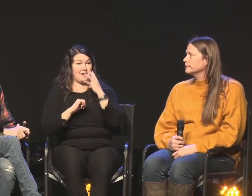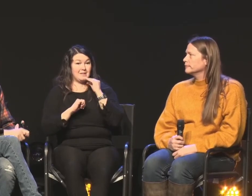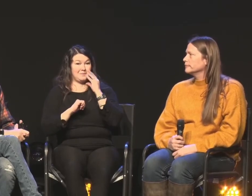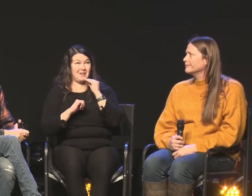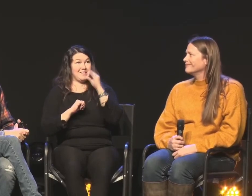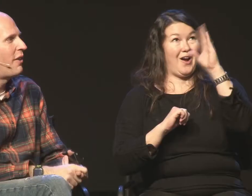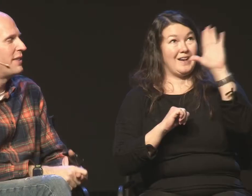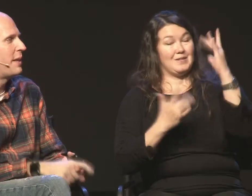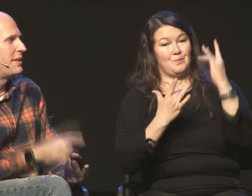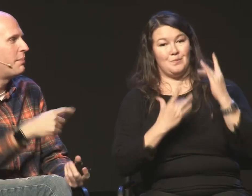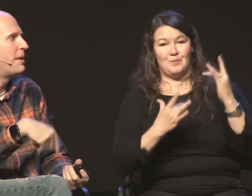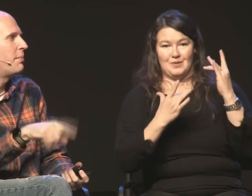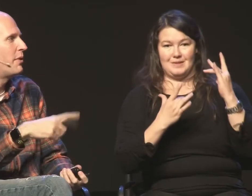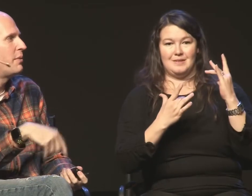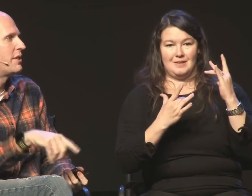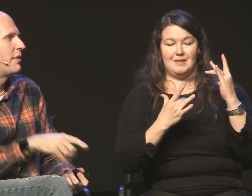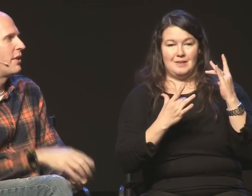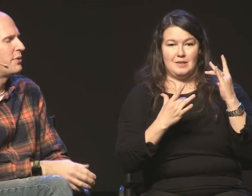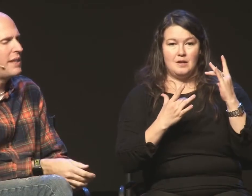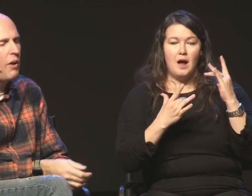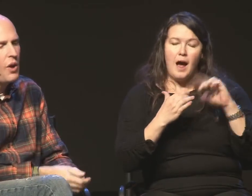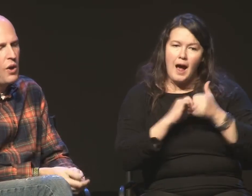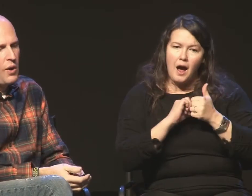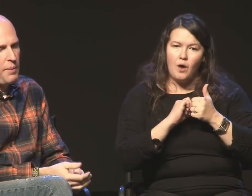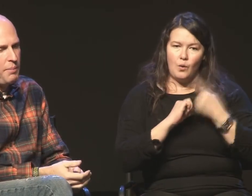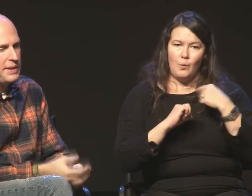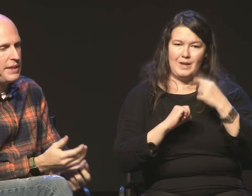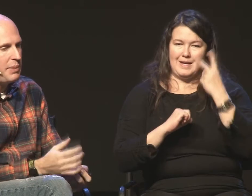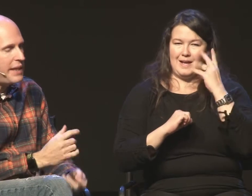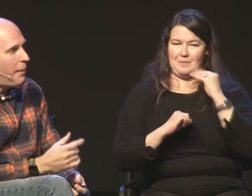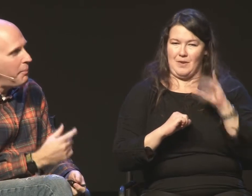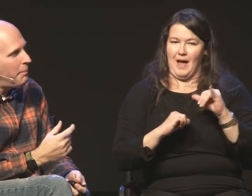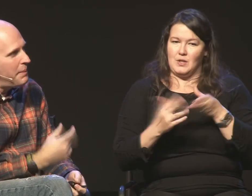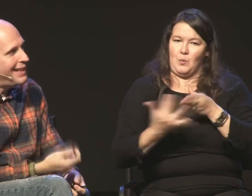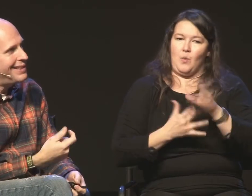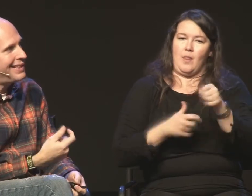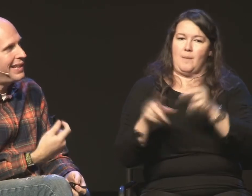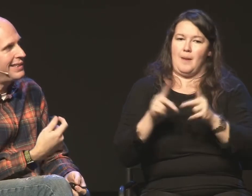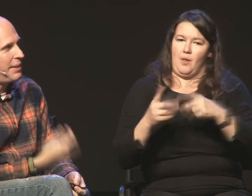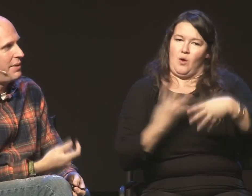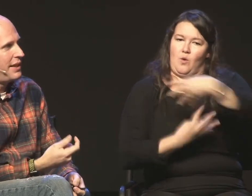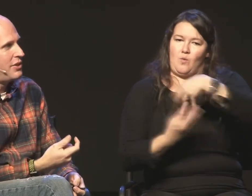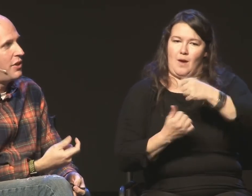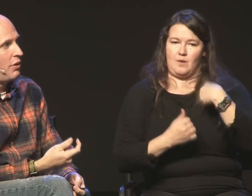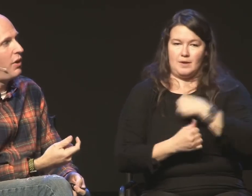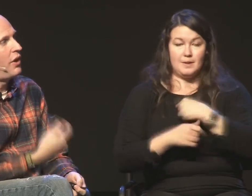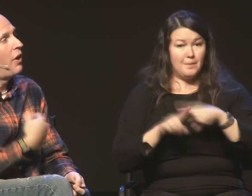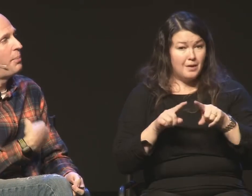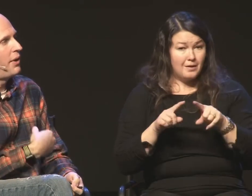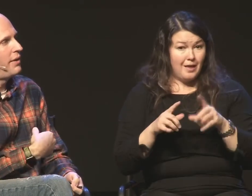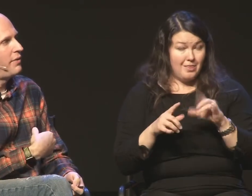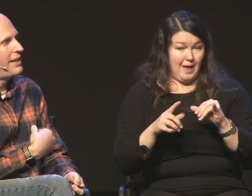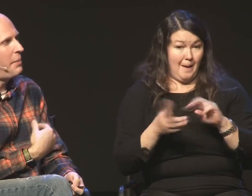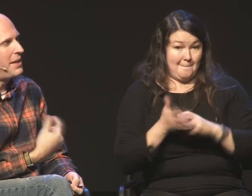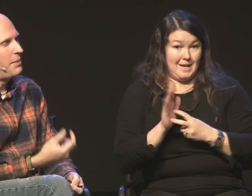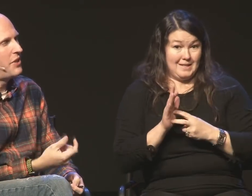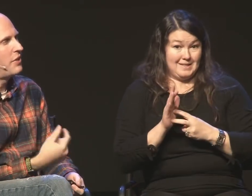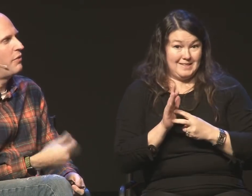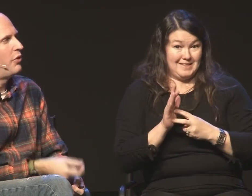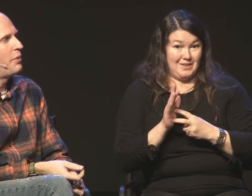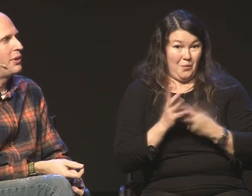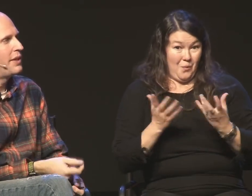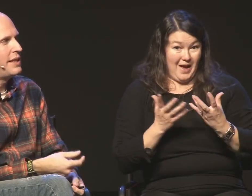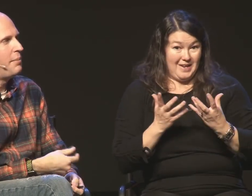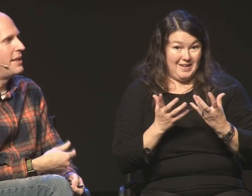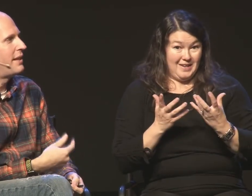goodness pursuing us are oftentimes in the people that we surround ourselves with. Now, but that means something, though, on our part, right? That means a measure